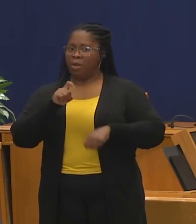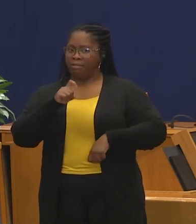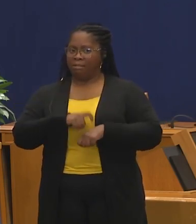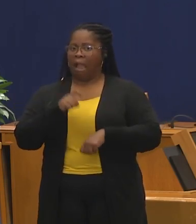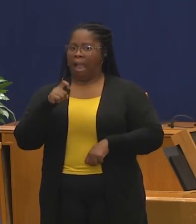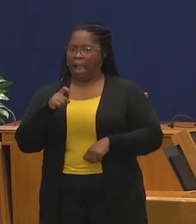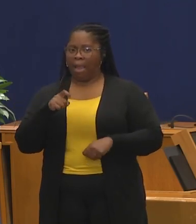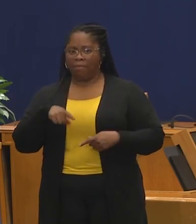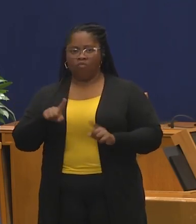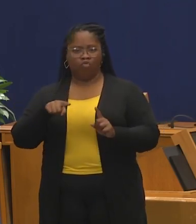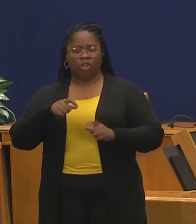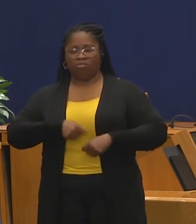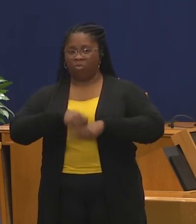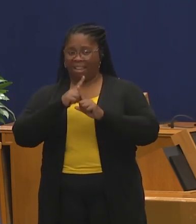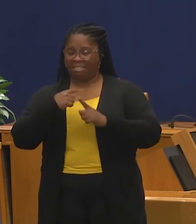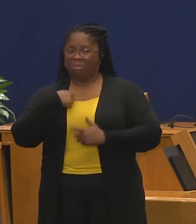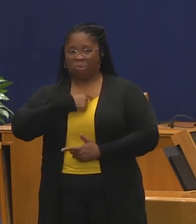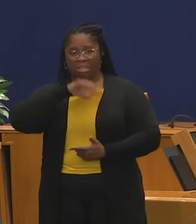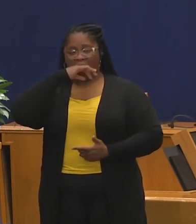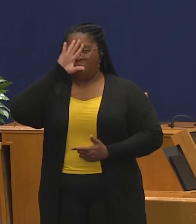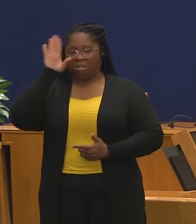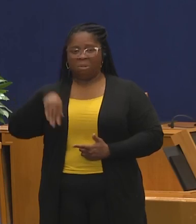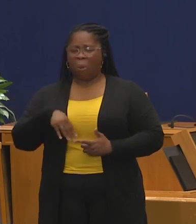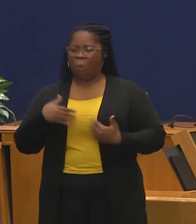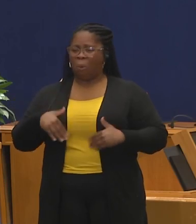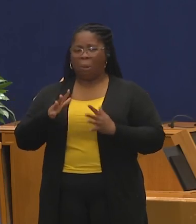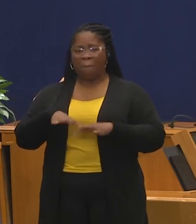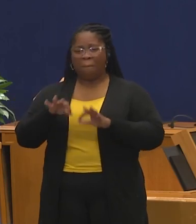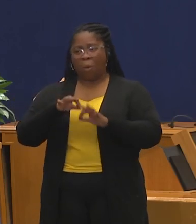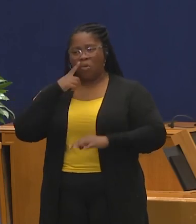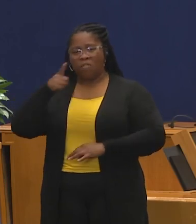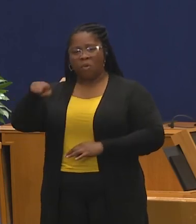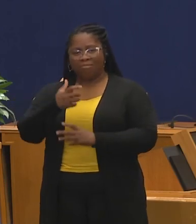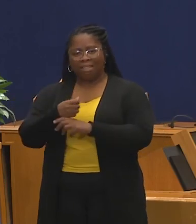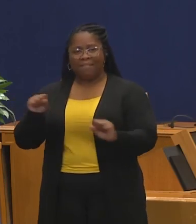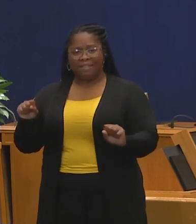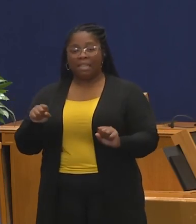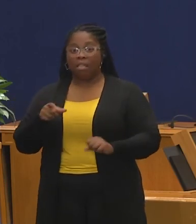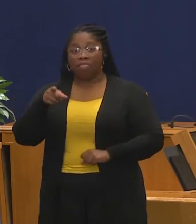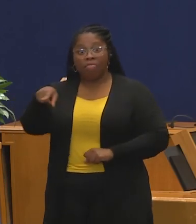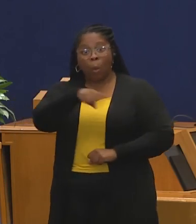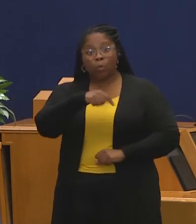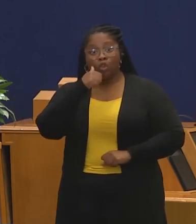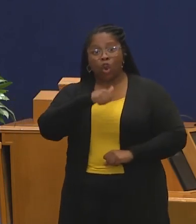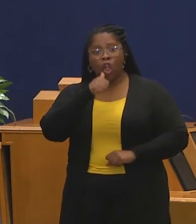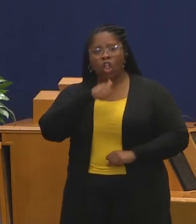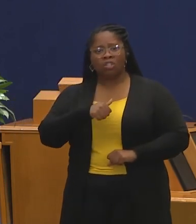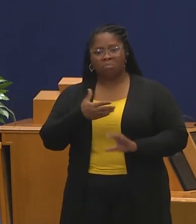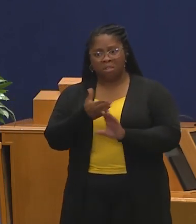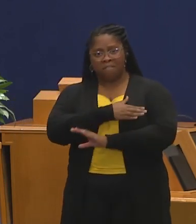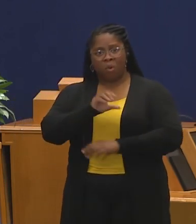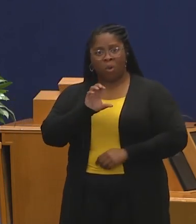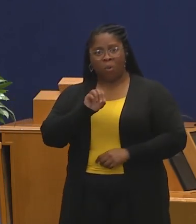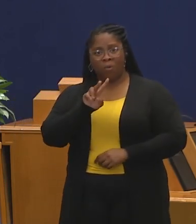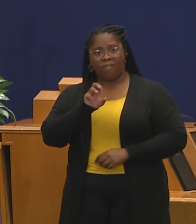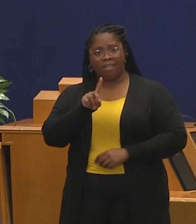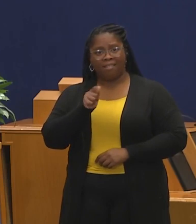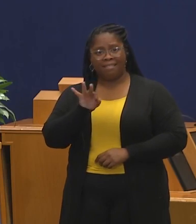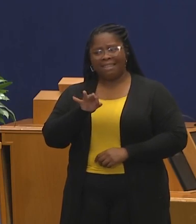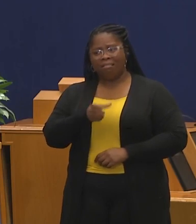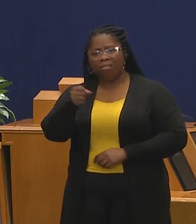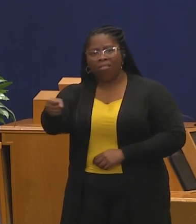through this crisis. We know how very important that is. These girls should not have been incarcerated before COVID-19, and they